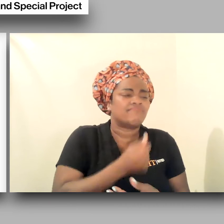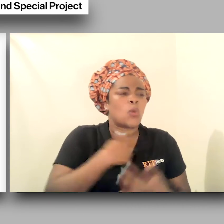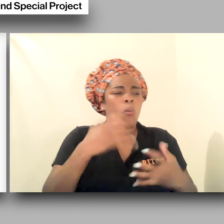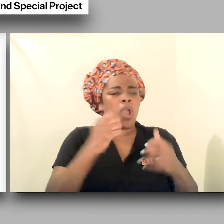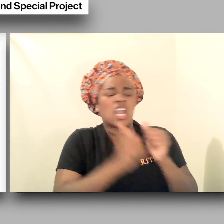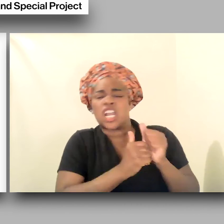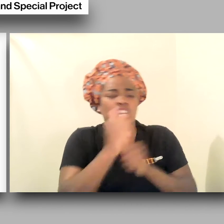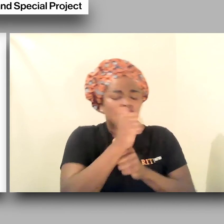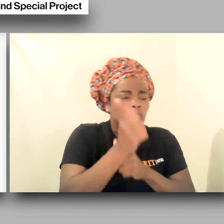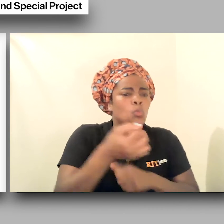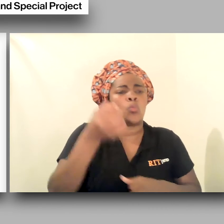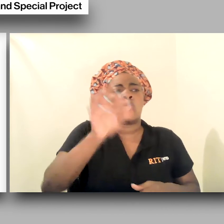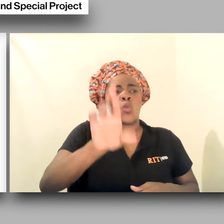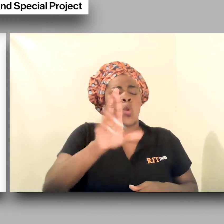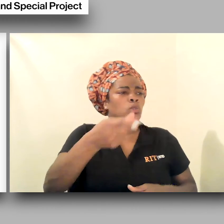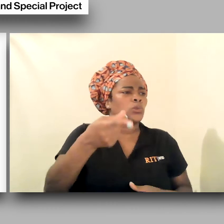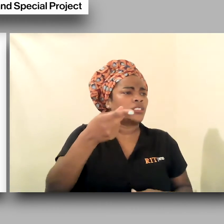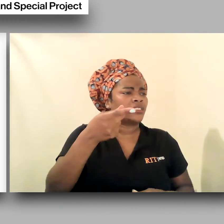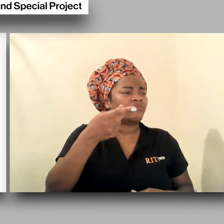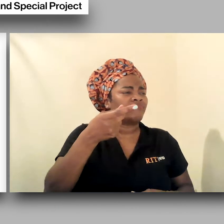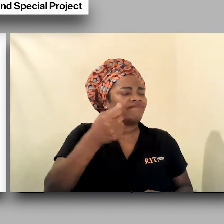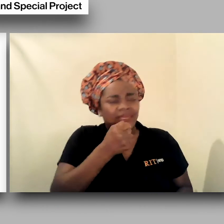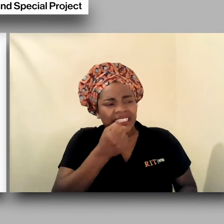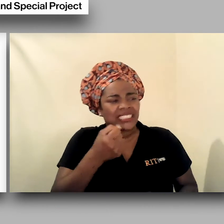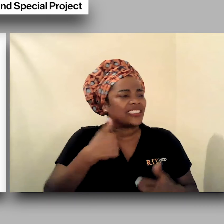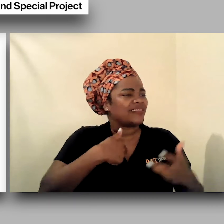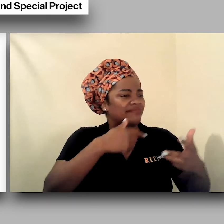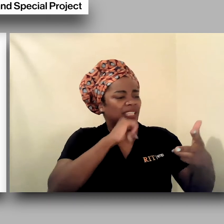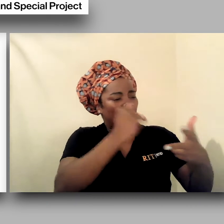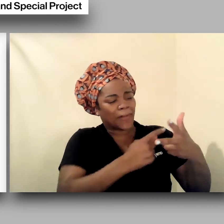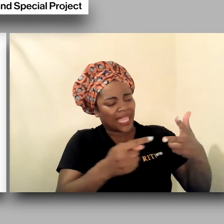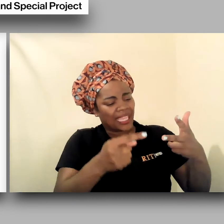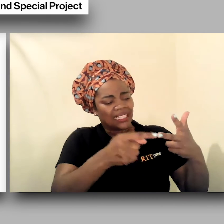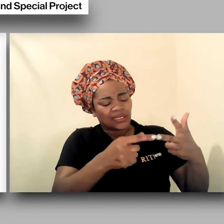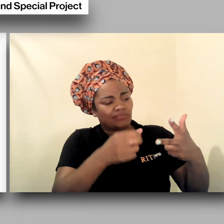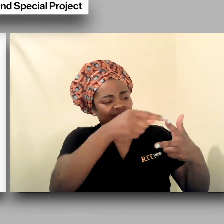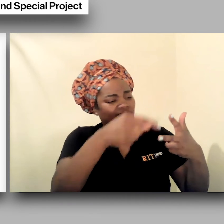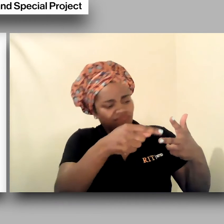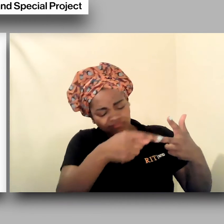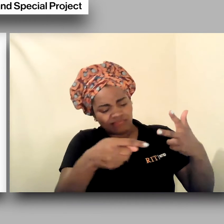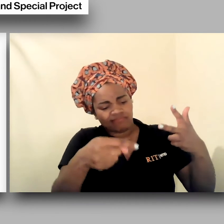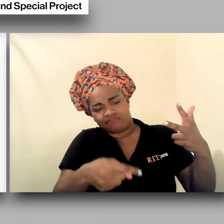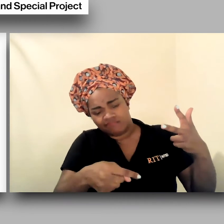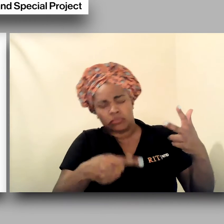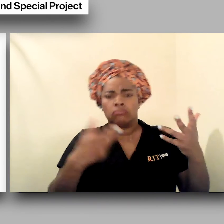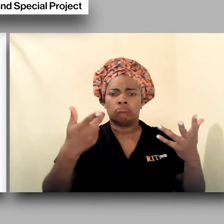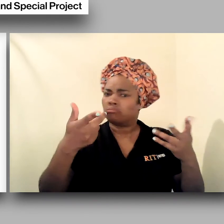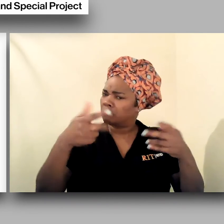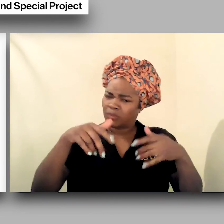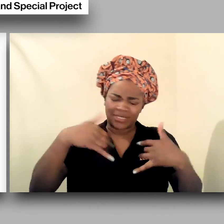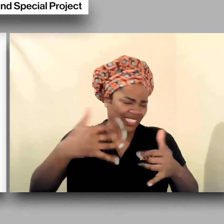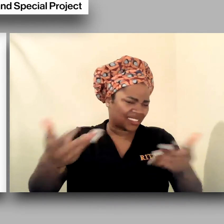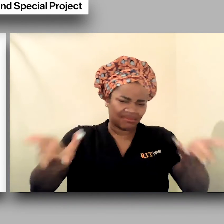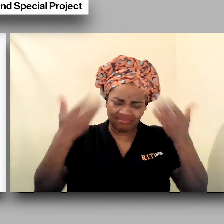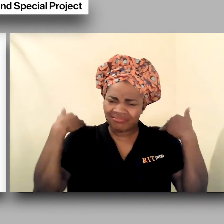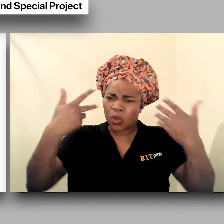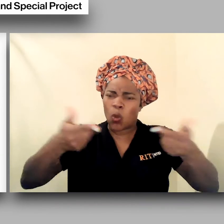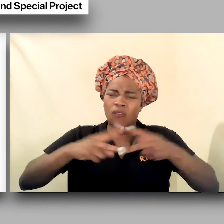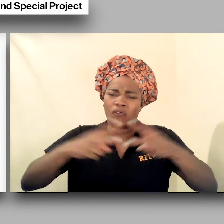So we were trying to figure out what else that we could do in these other events. We welcome any involvement or